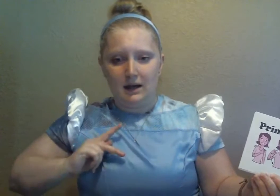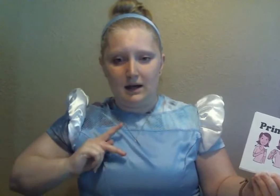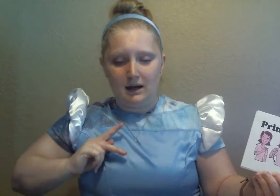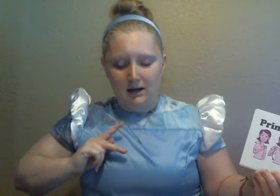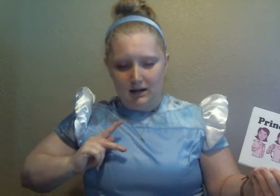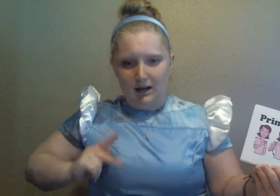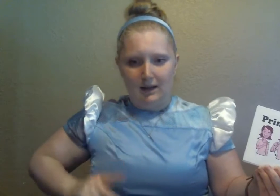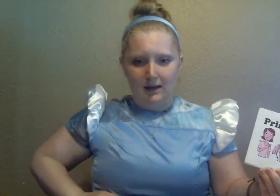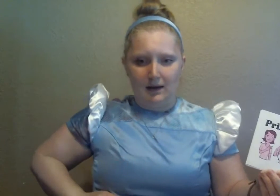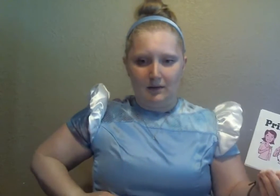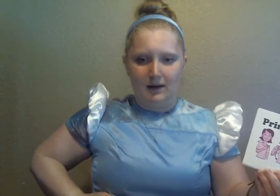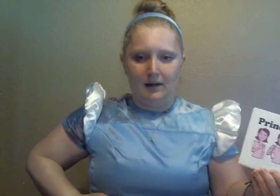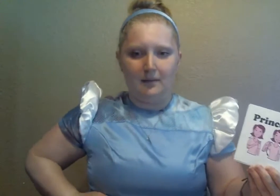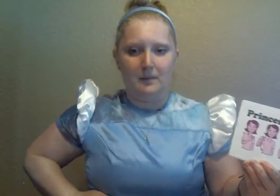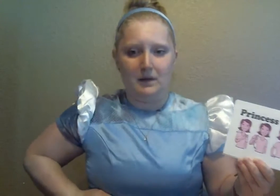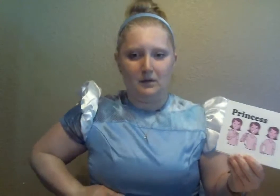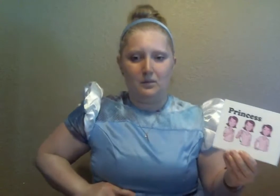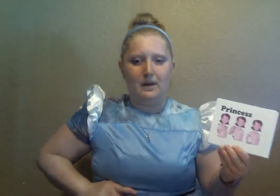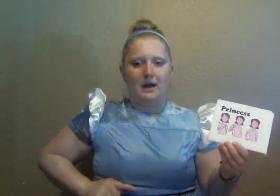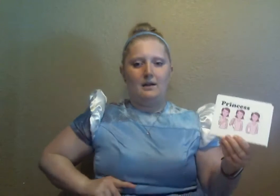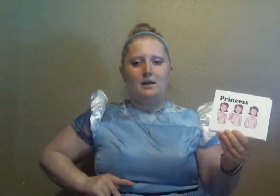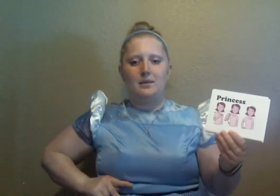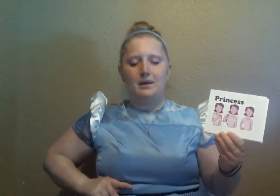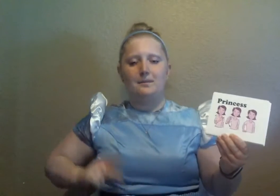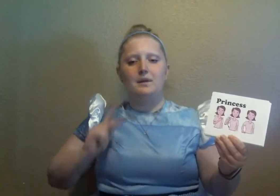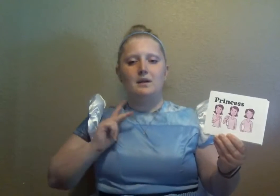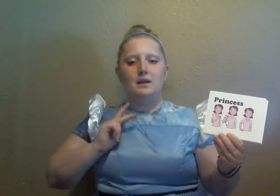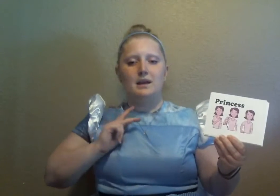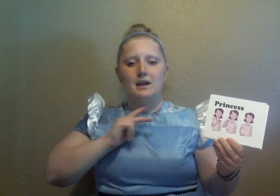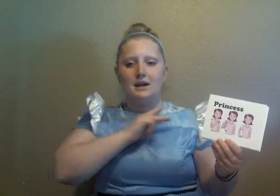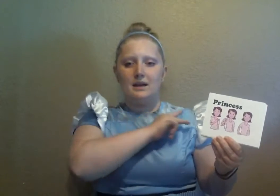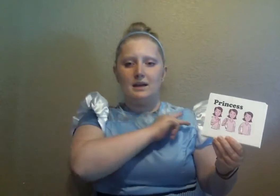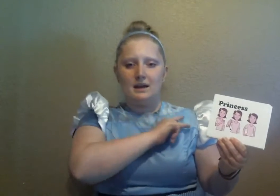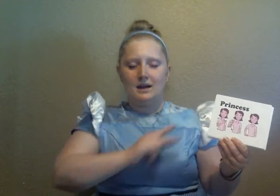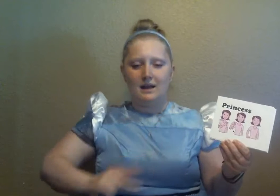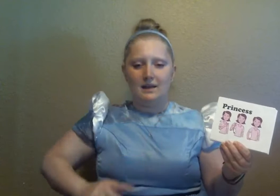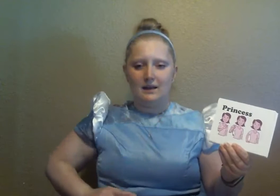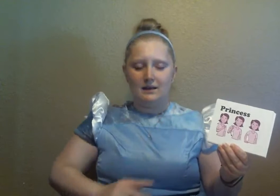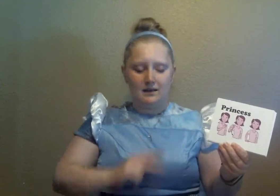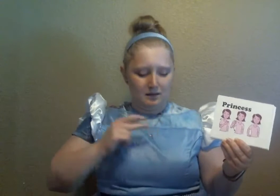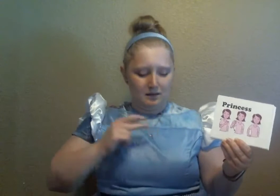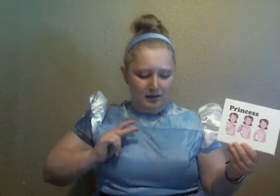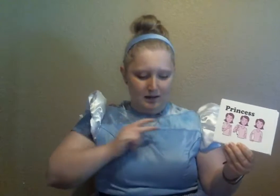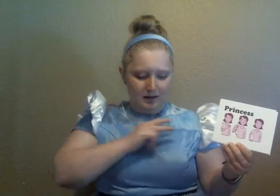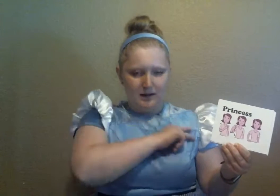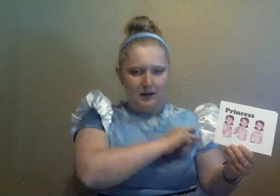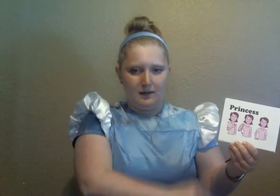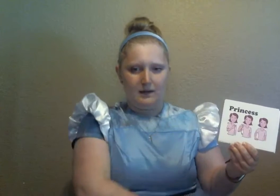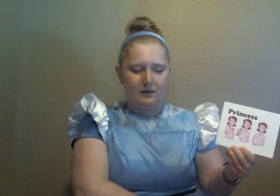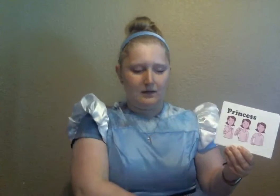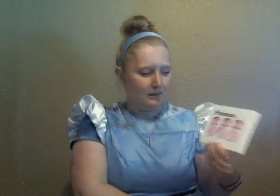here, and then down here. I'm going to scoot back a little bit. Here, here, and then here, here, and then down here.